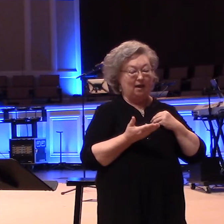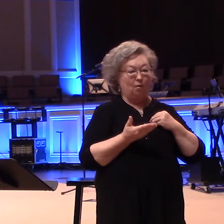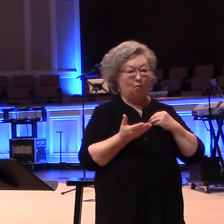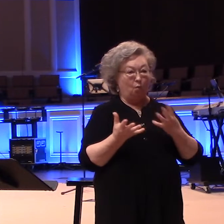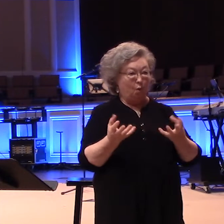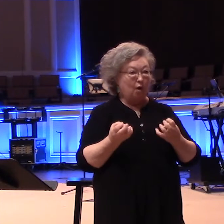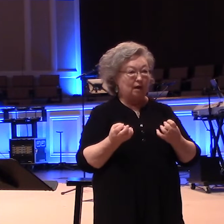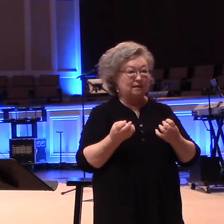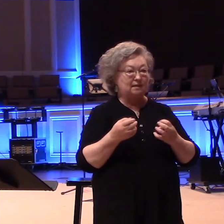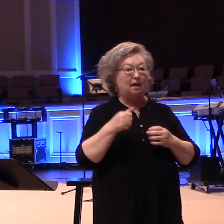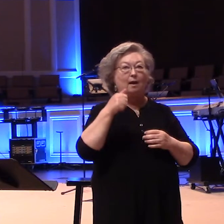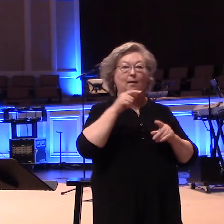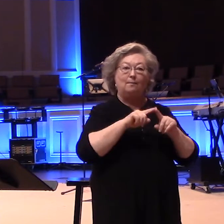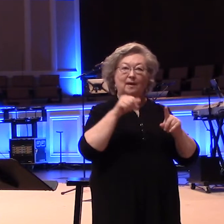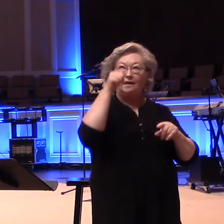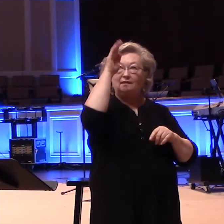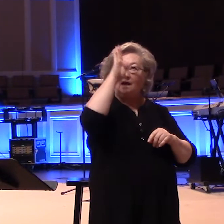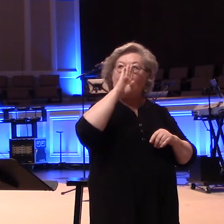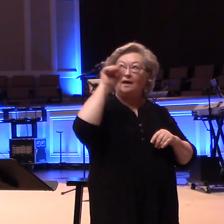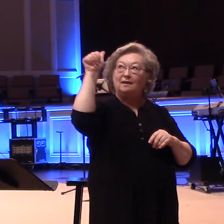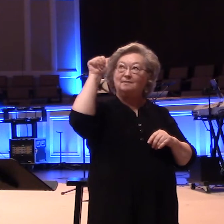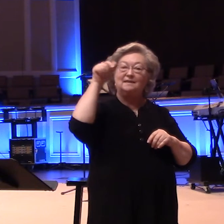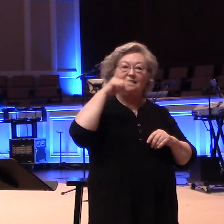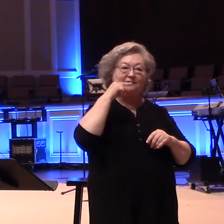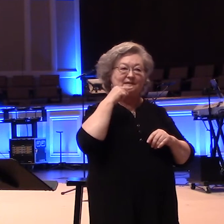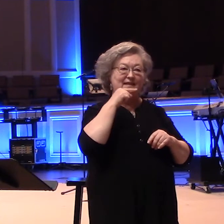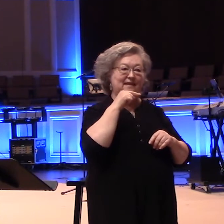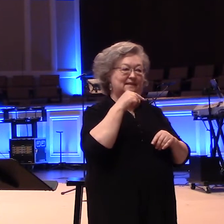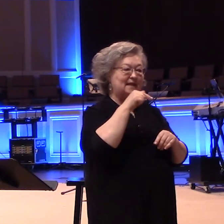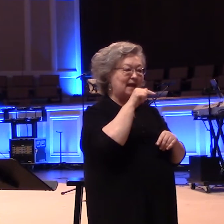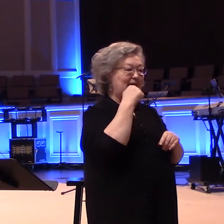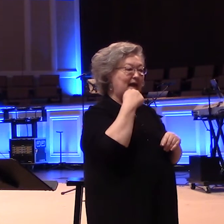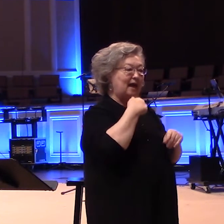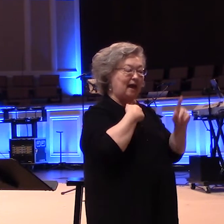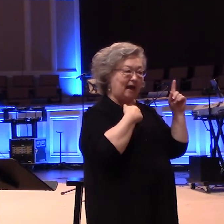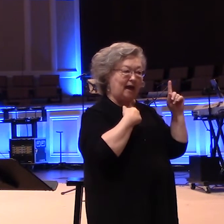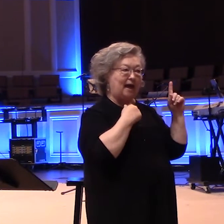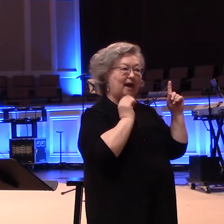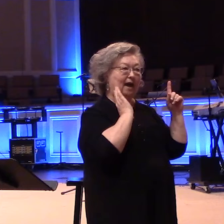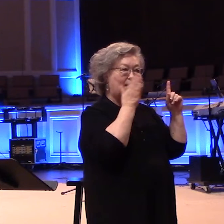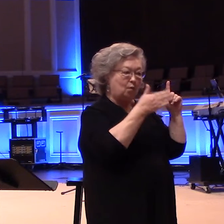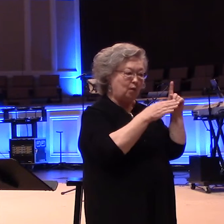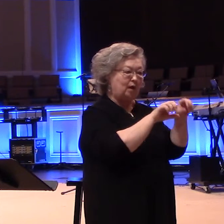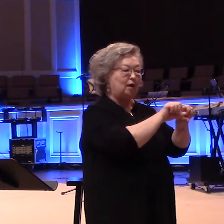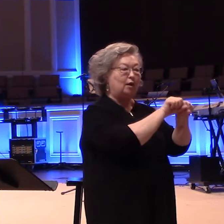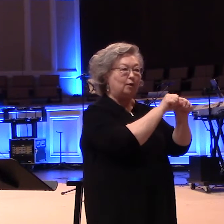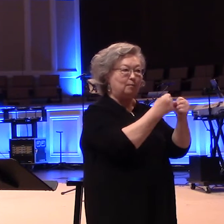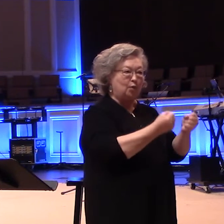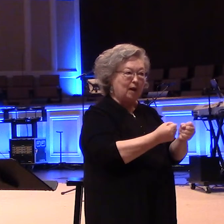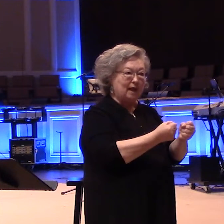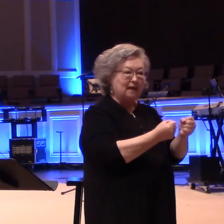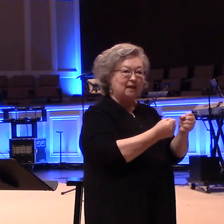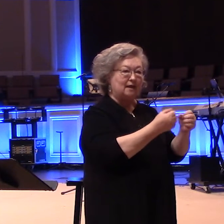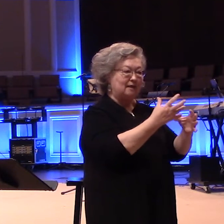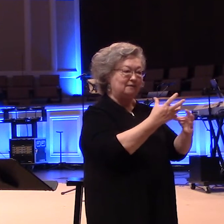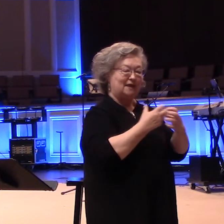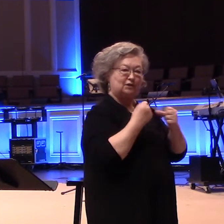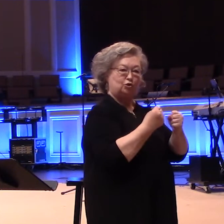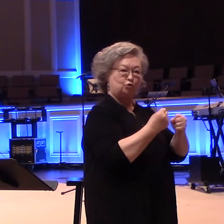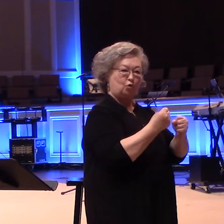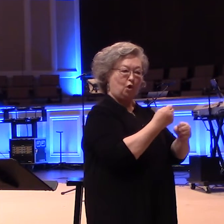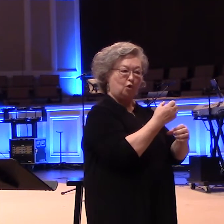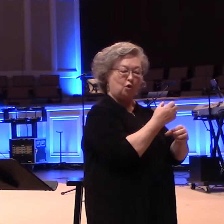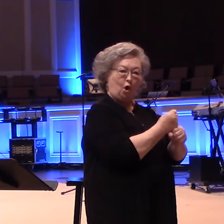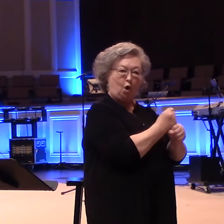devourer for you. I'll break a stronghold of spiritual sickness in your life where you're